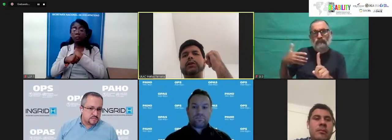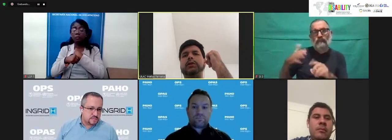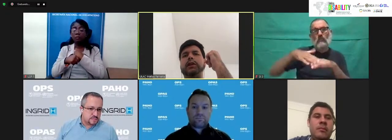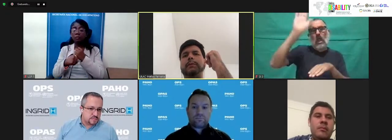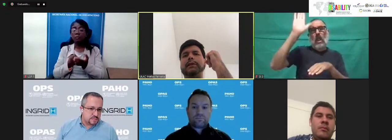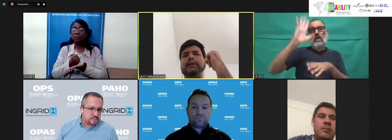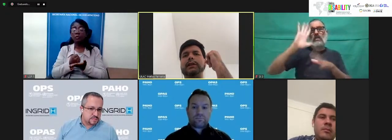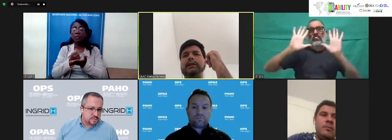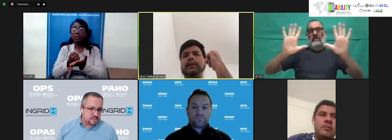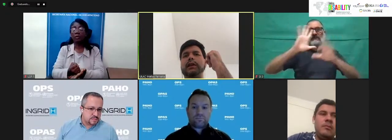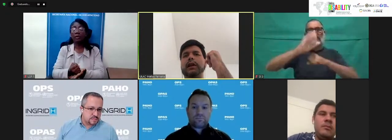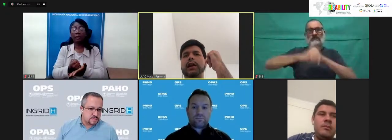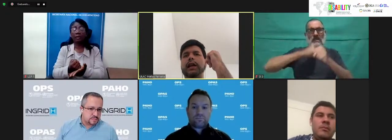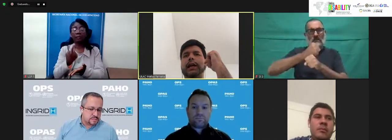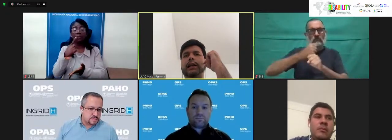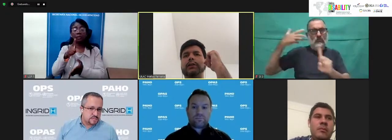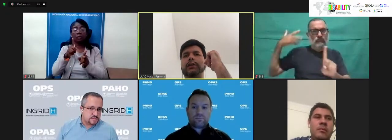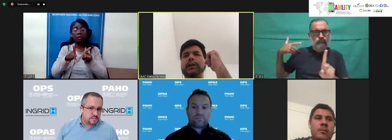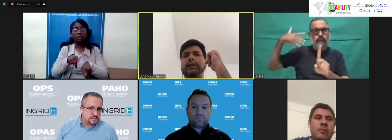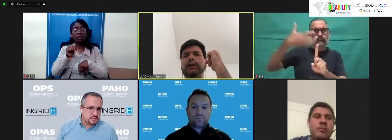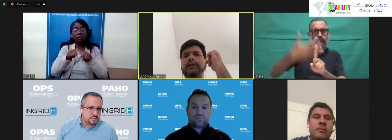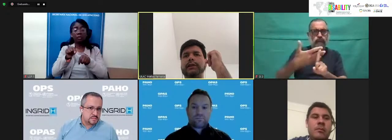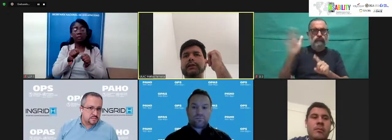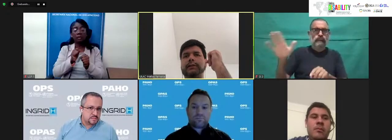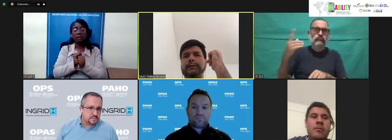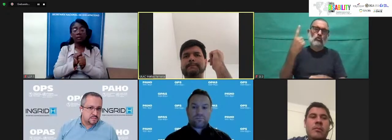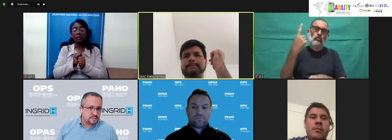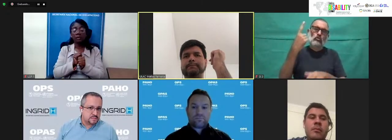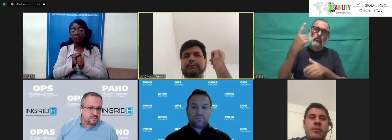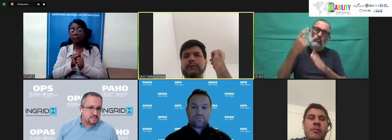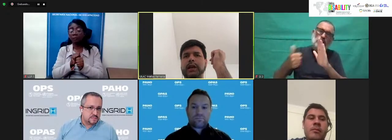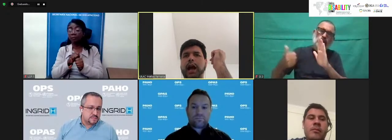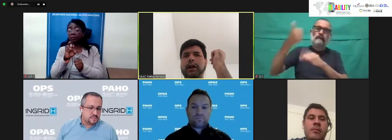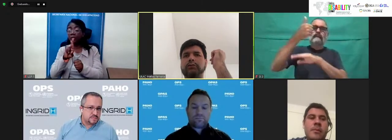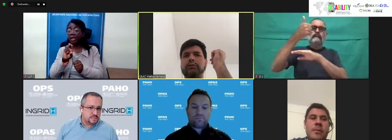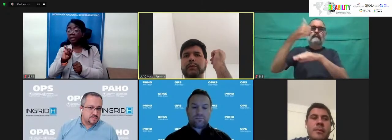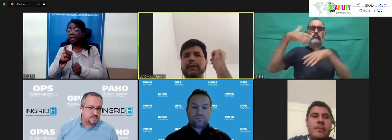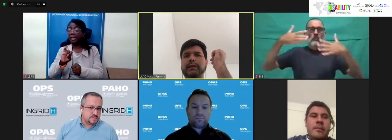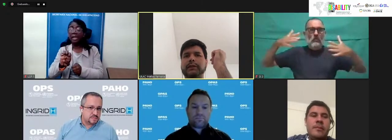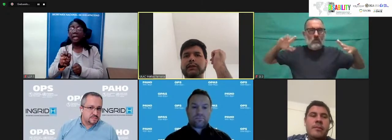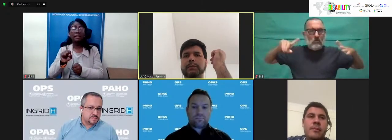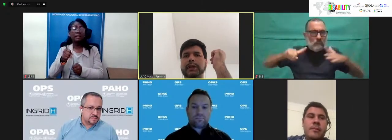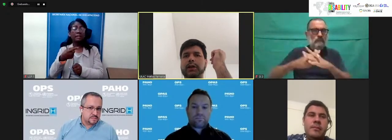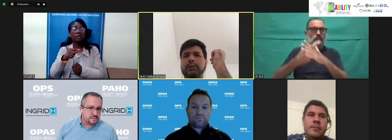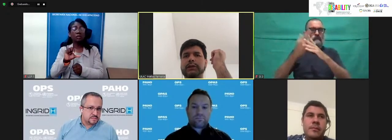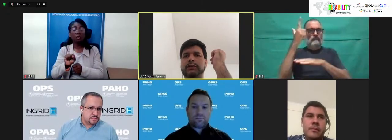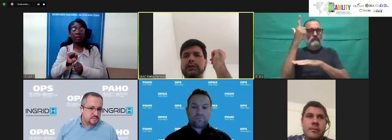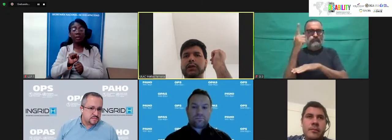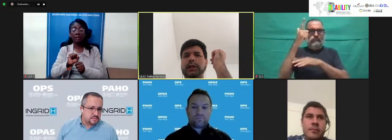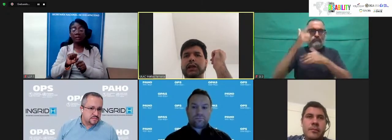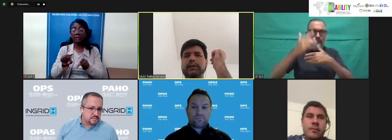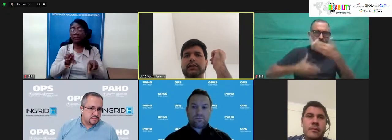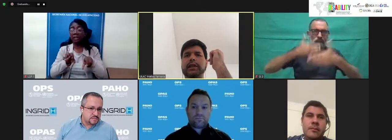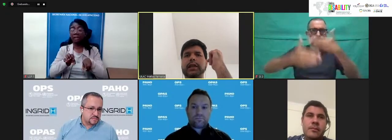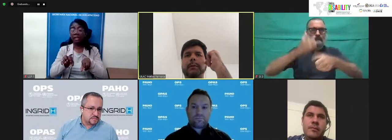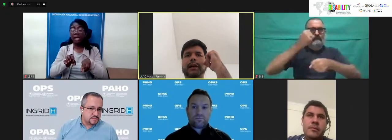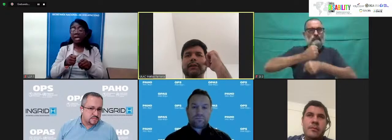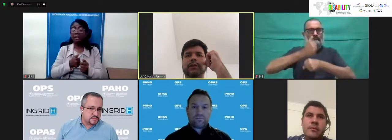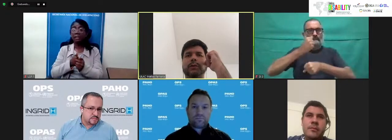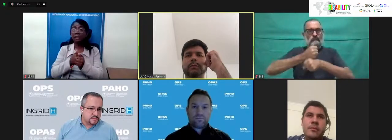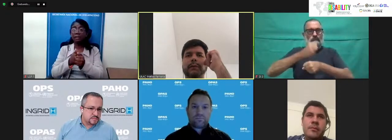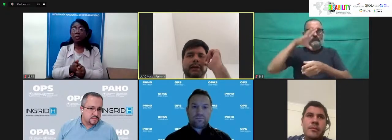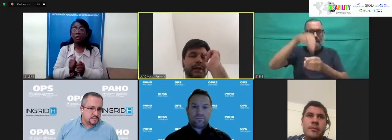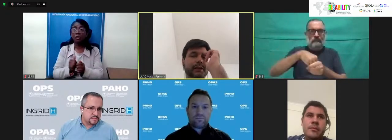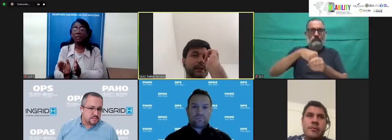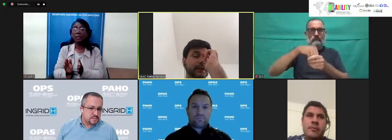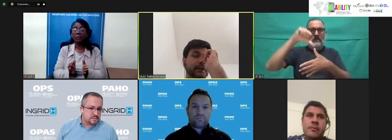in the americas of inclusion of persons with disabilities in disaster risk management currently he